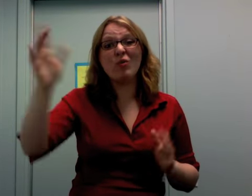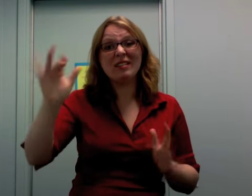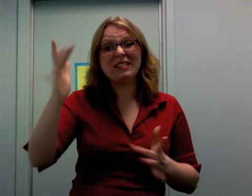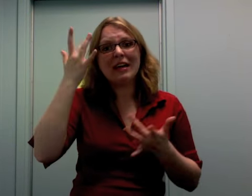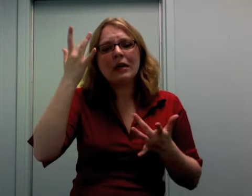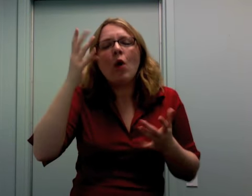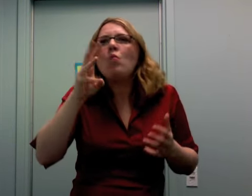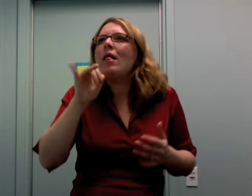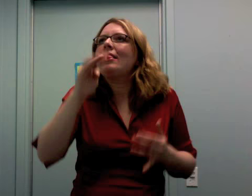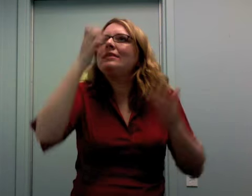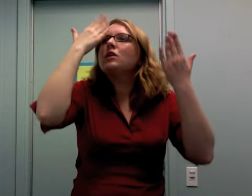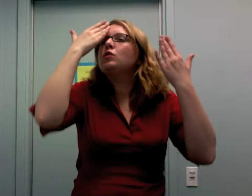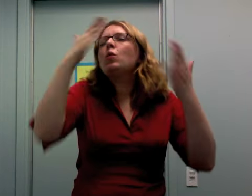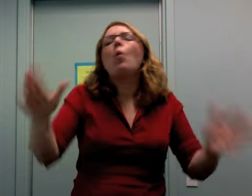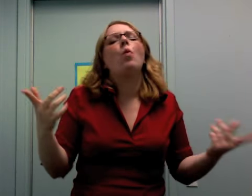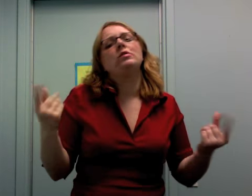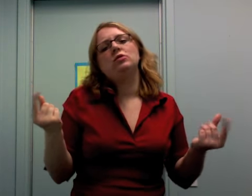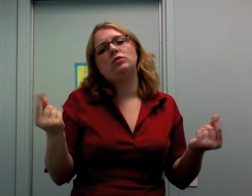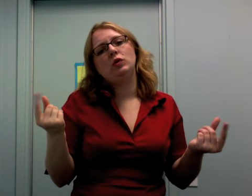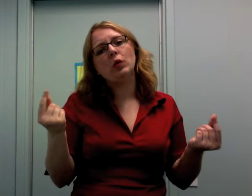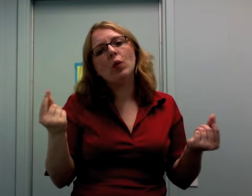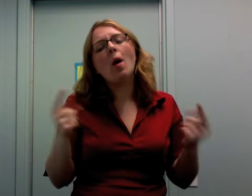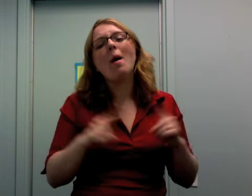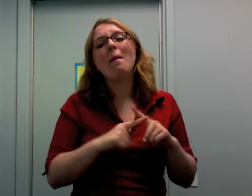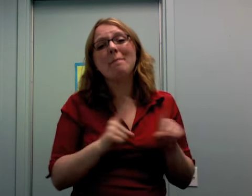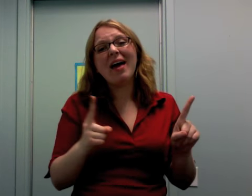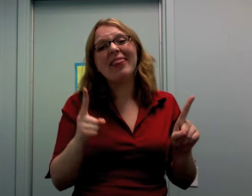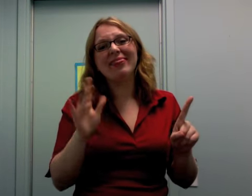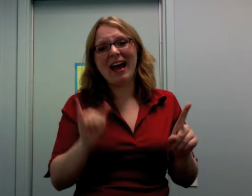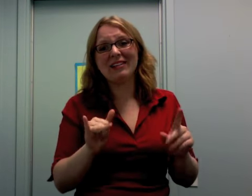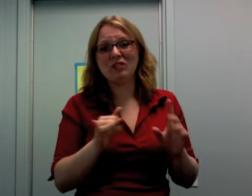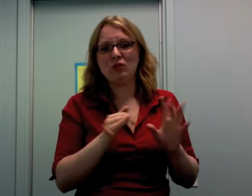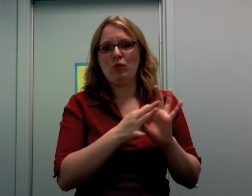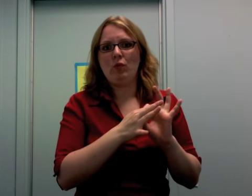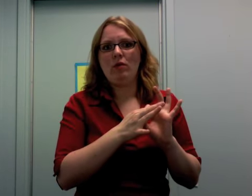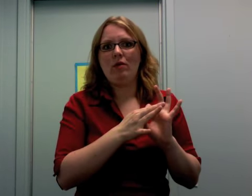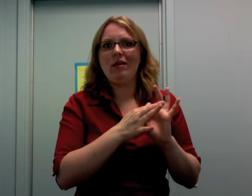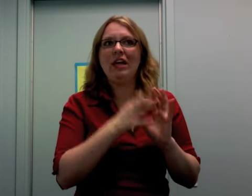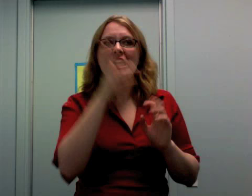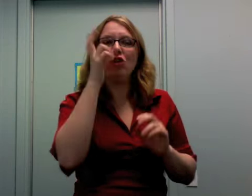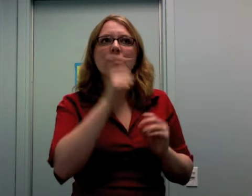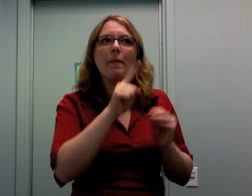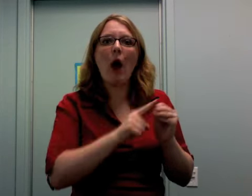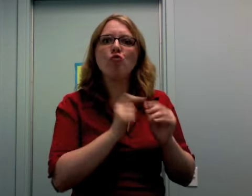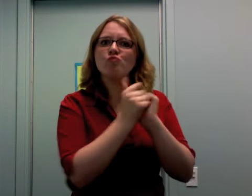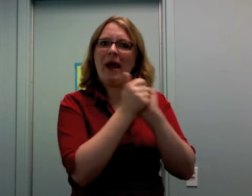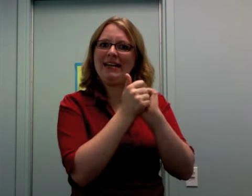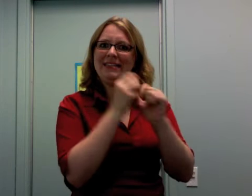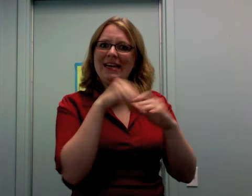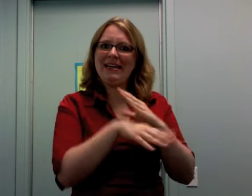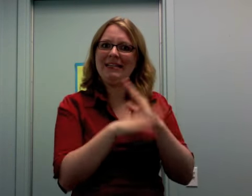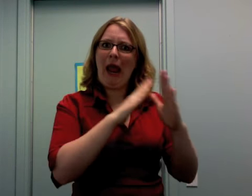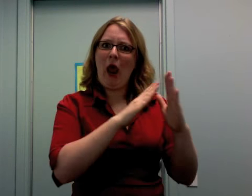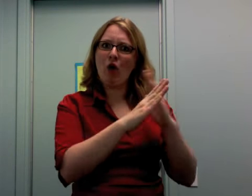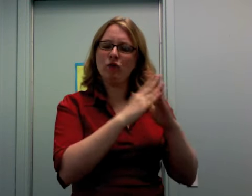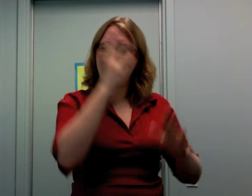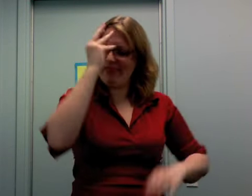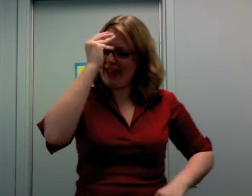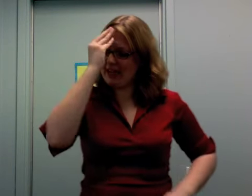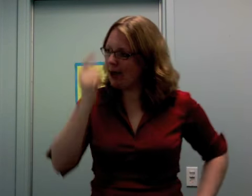going to do, but he hears about a race in town. So he thinks, if I can